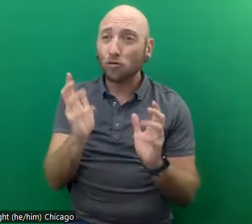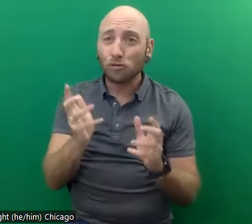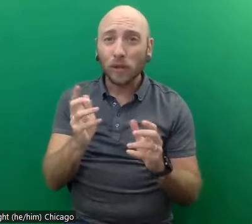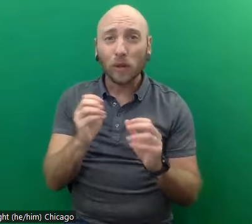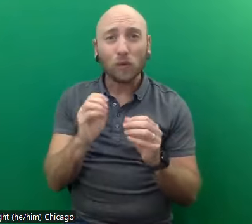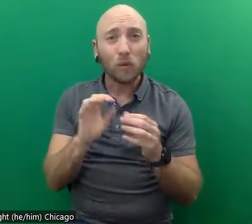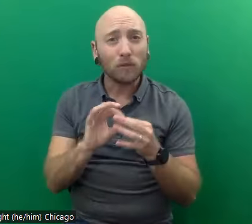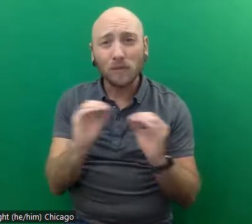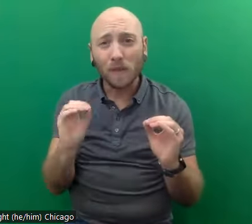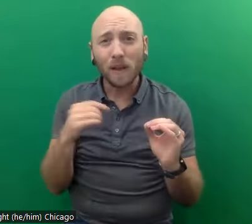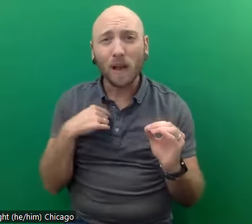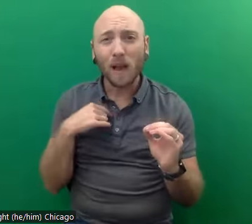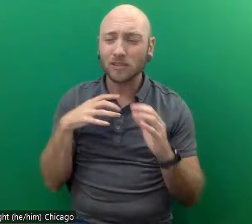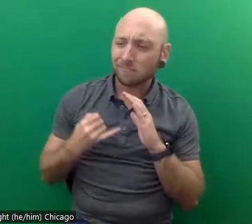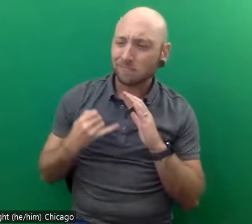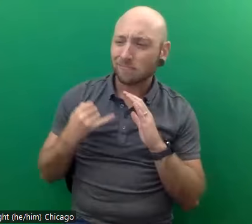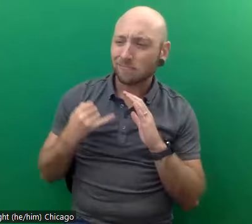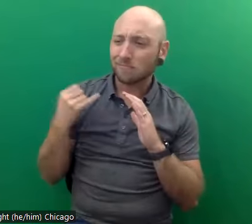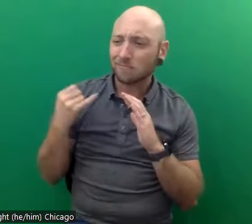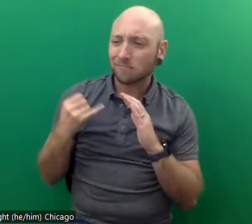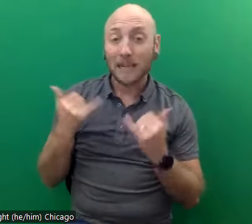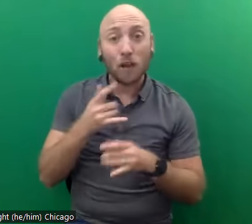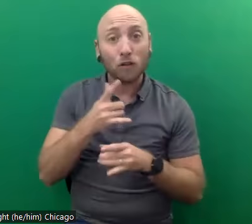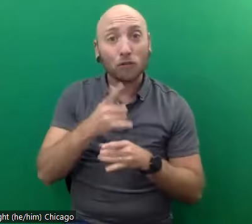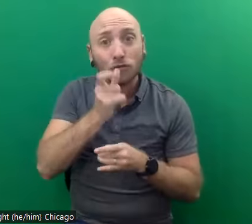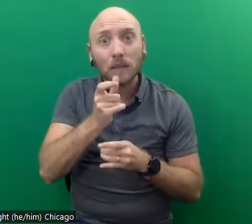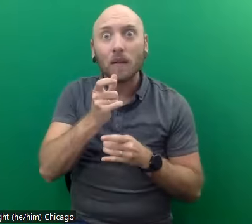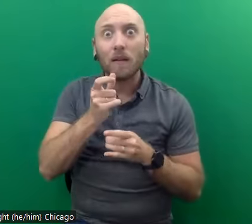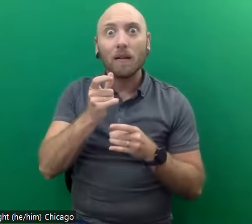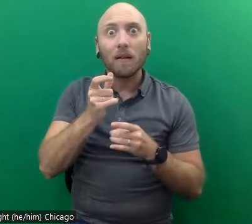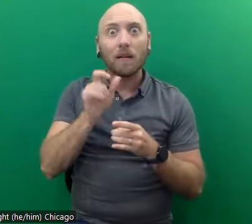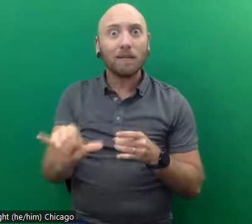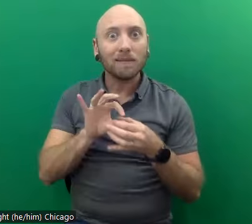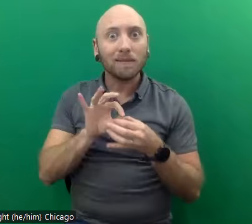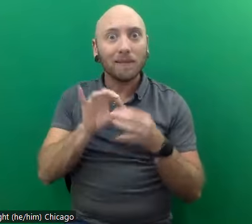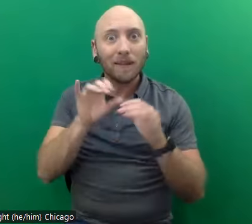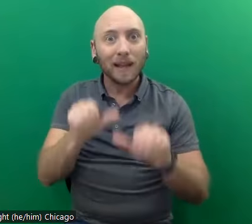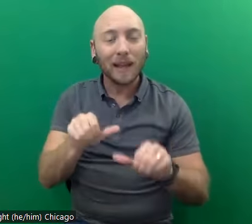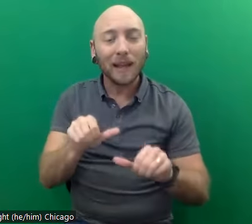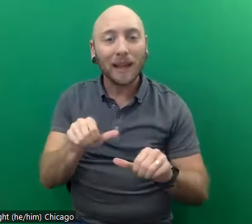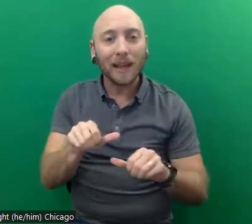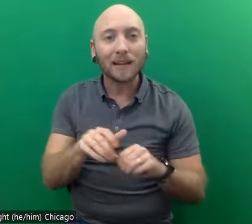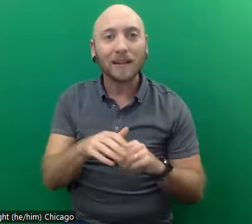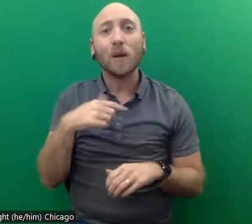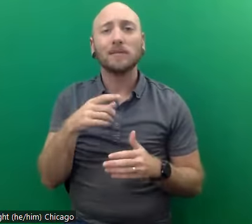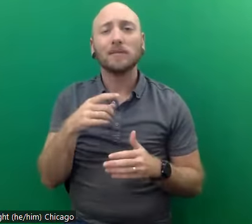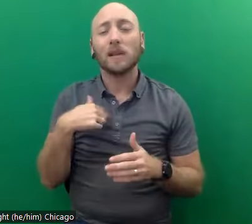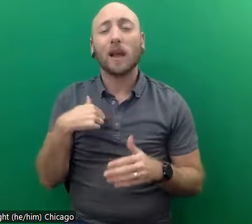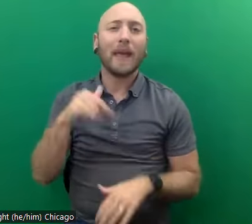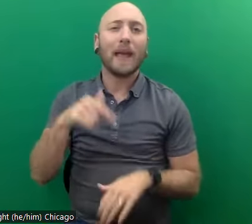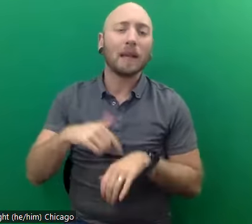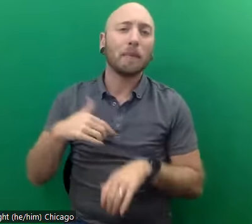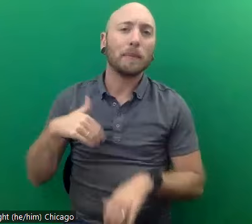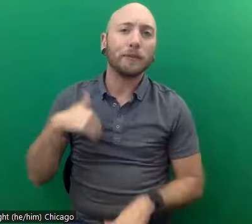And, I would drink whenever I could grab something on the weekends. I was young, so there was no progression really at